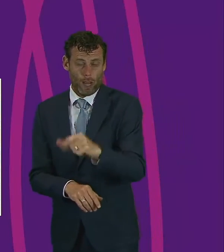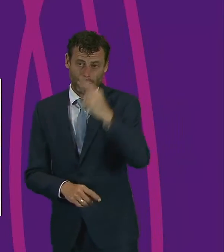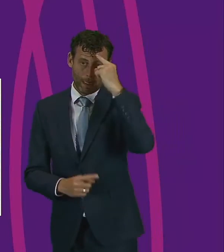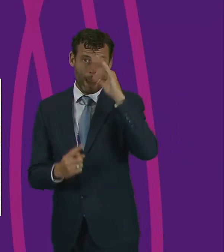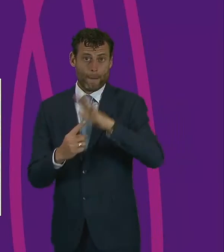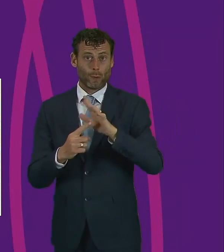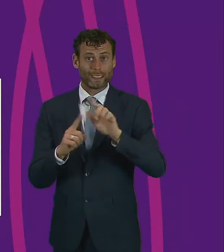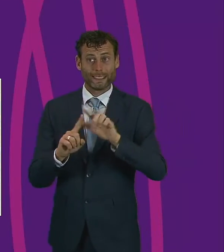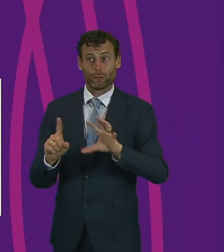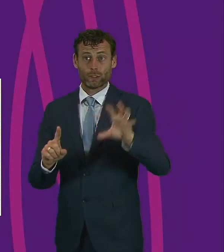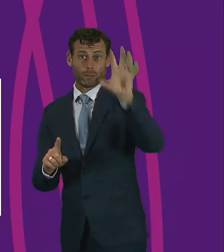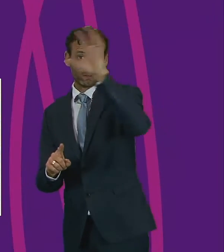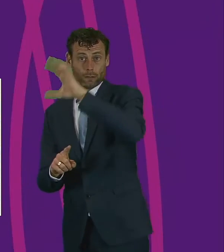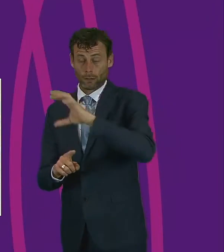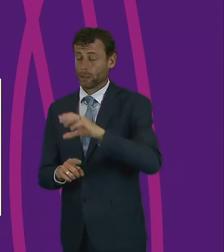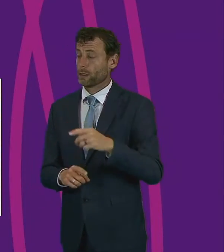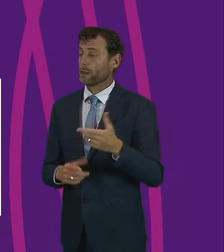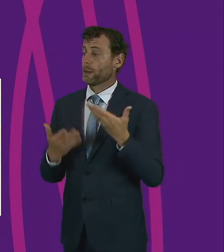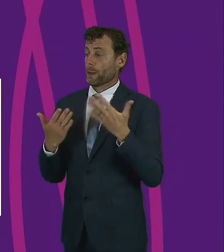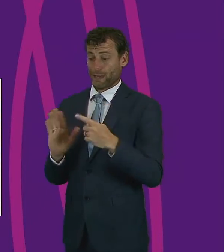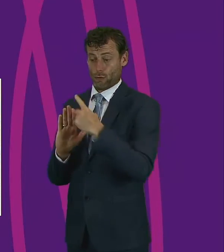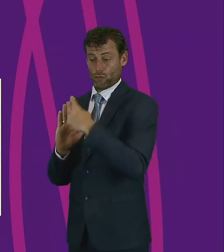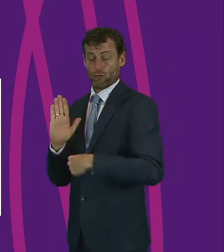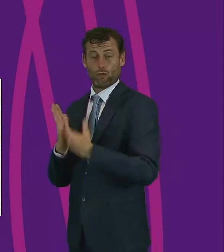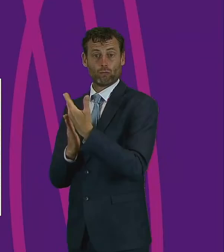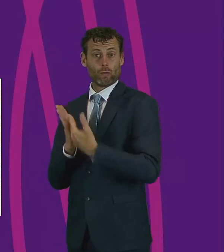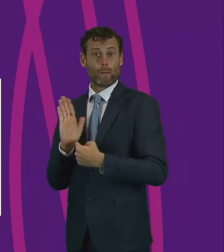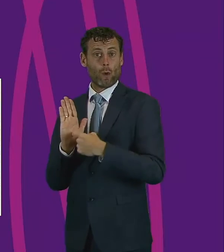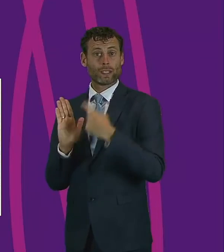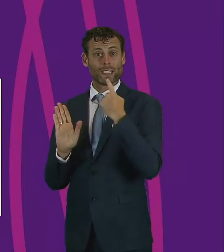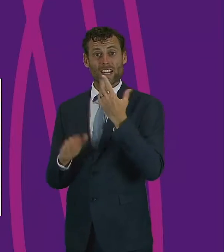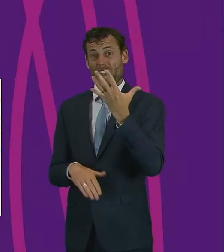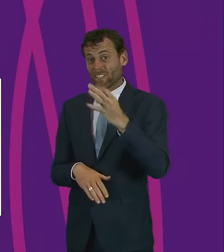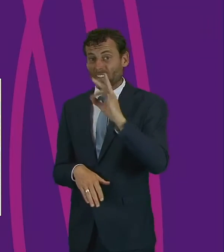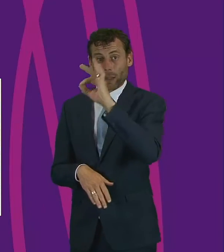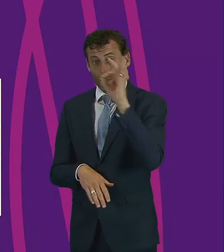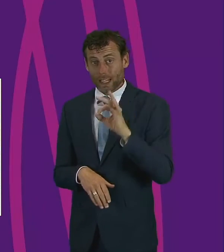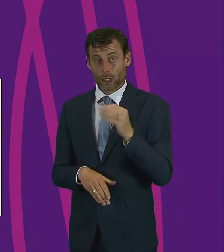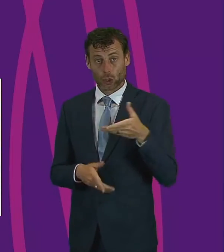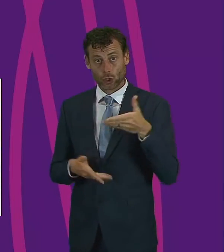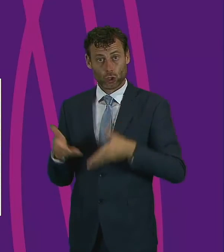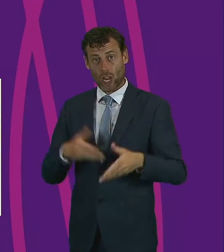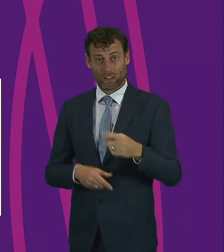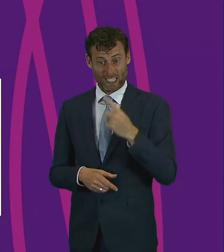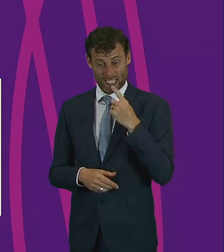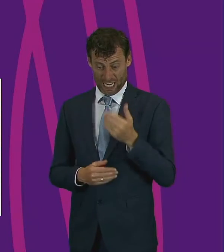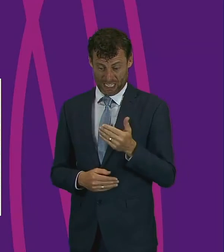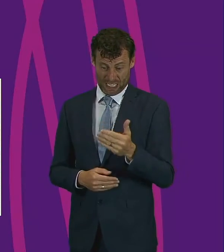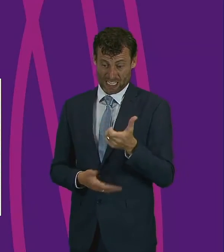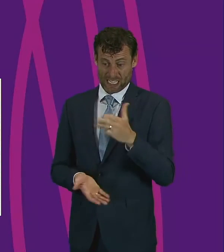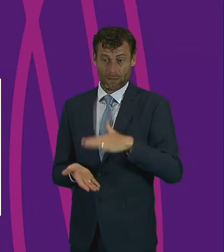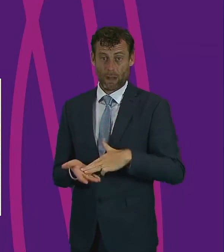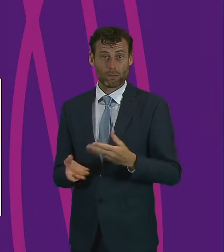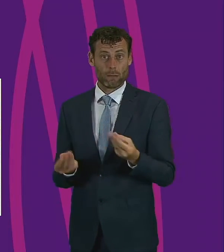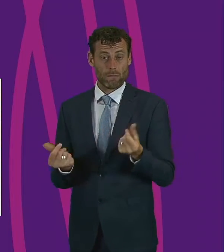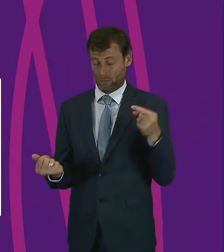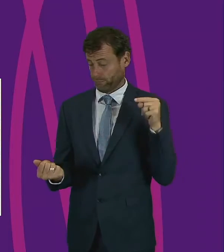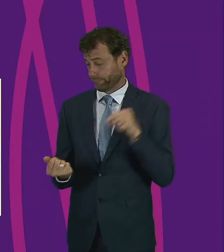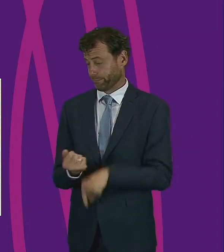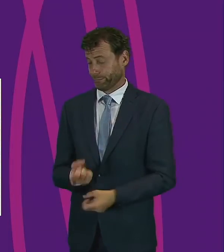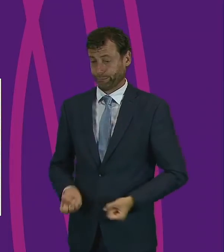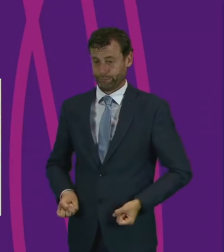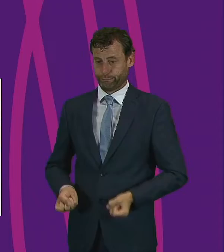with the SCVO highlighting a report today that 50% of charities believe they will run out of money in the next 6 months, I think it highlights the